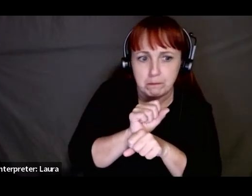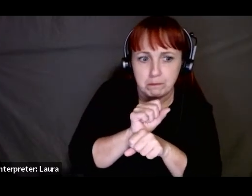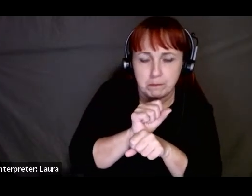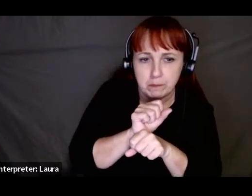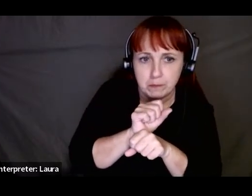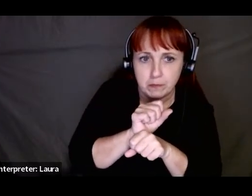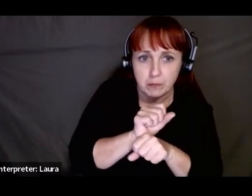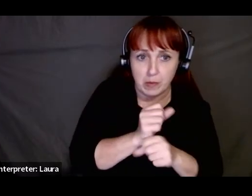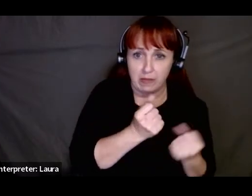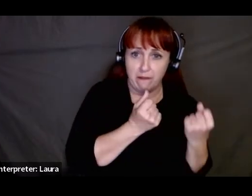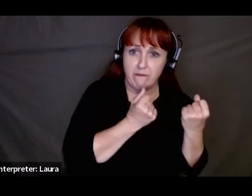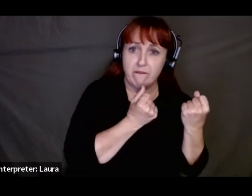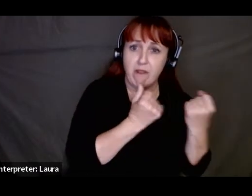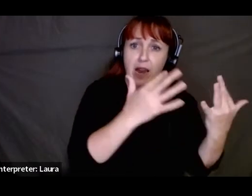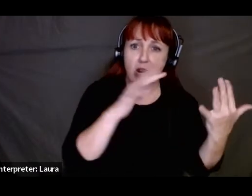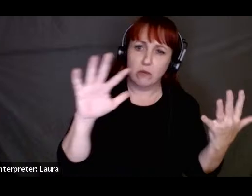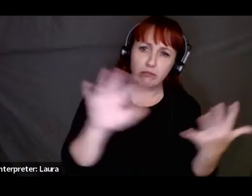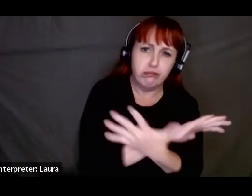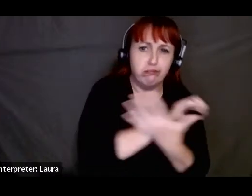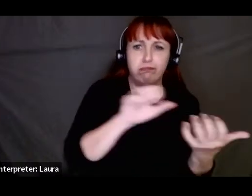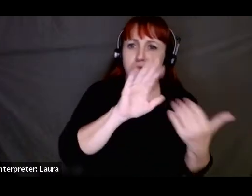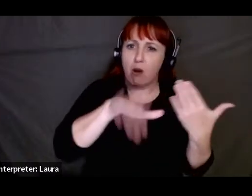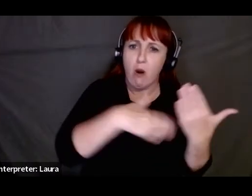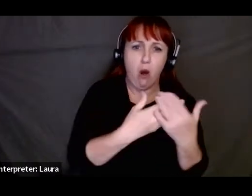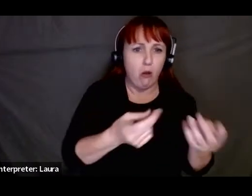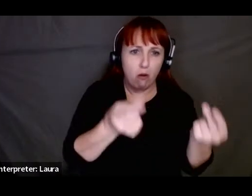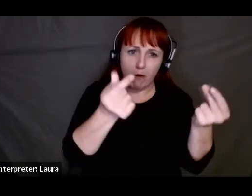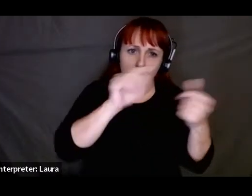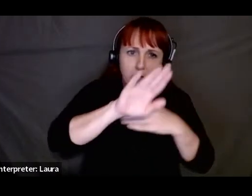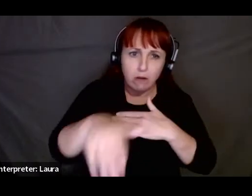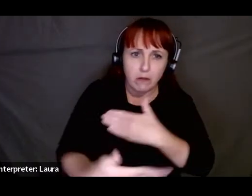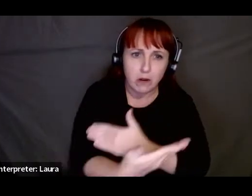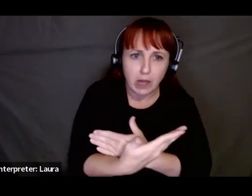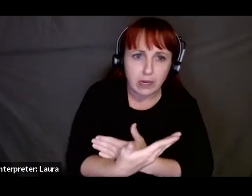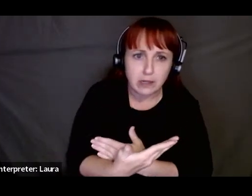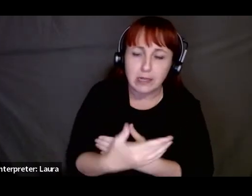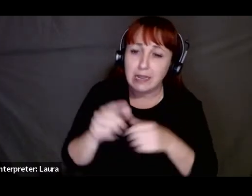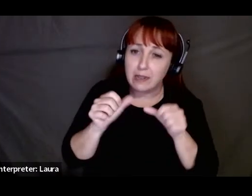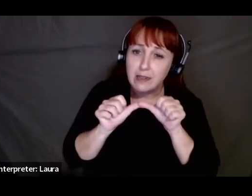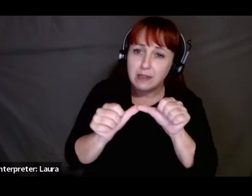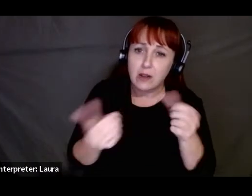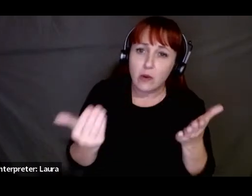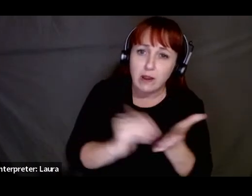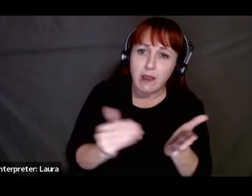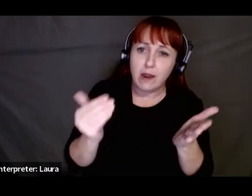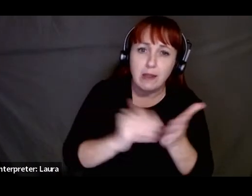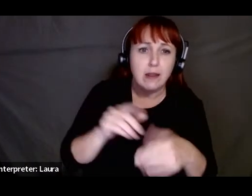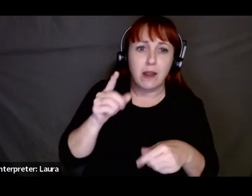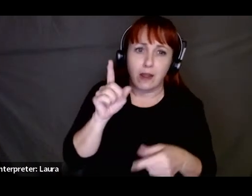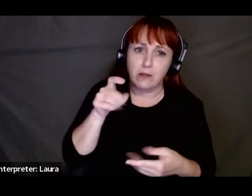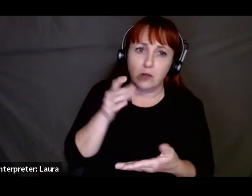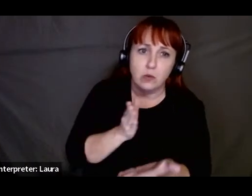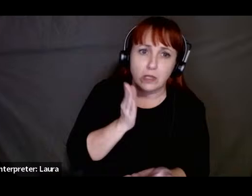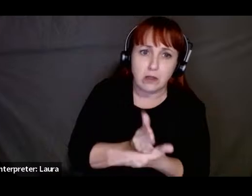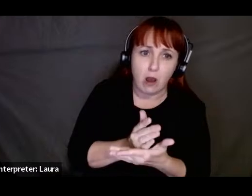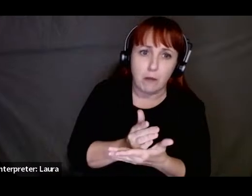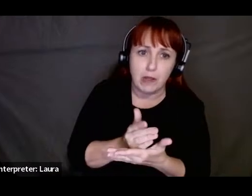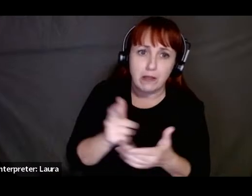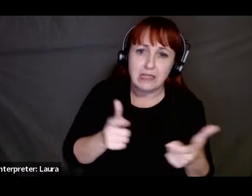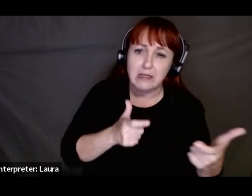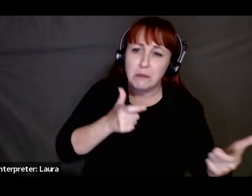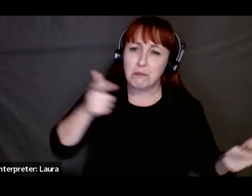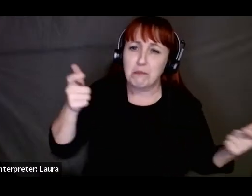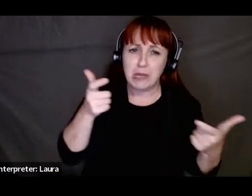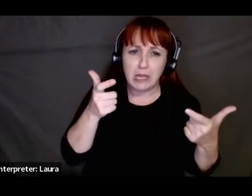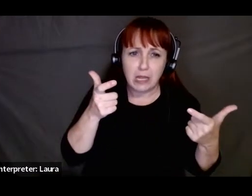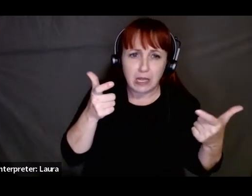can obliterate all of that overnight. These things can't keep happening. This is not just human error. This is big human error. This